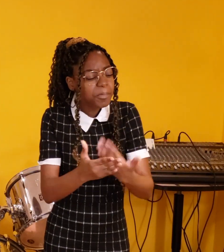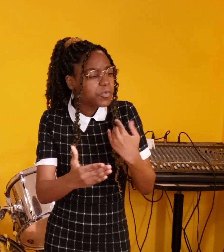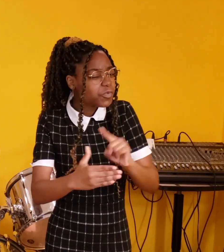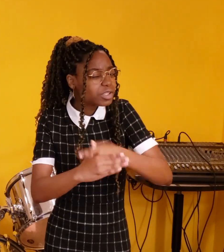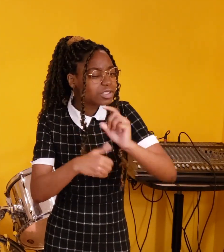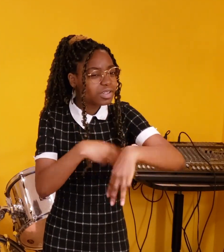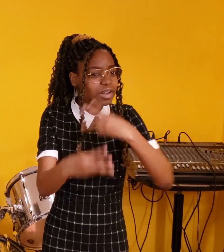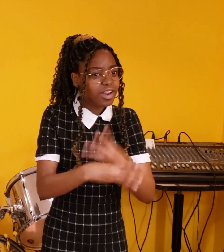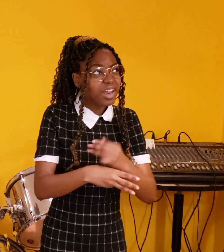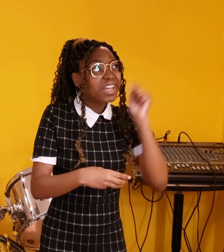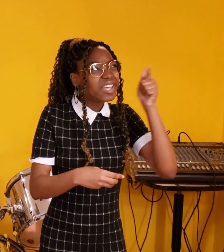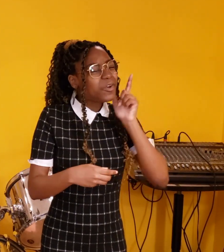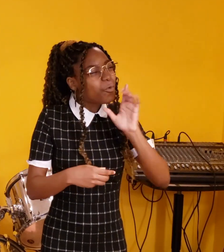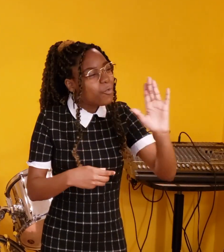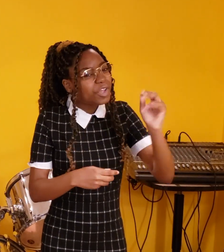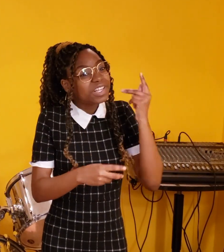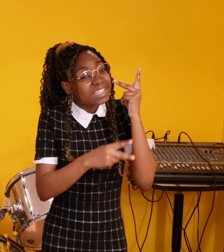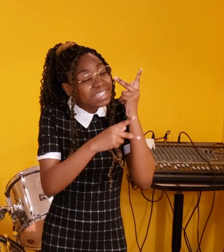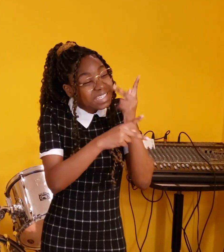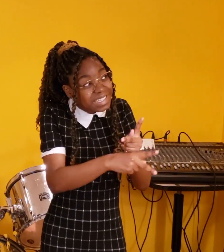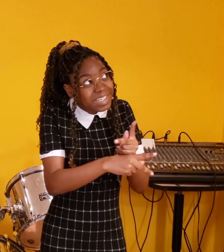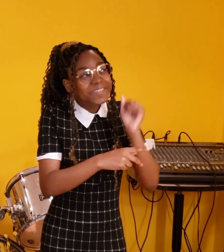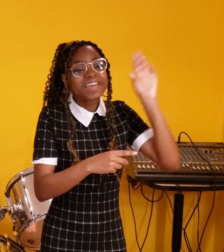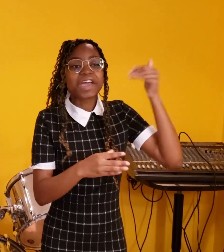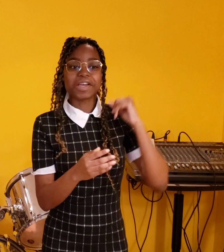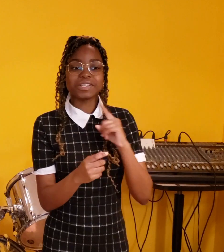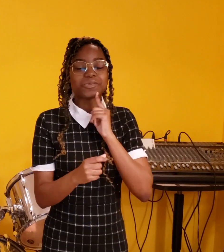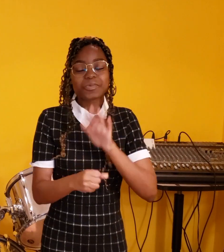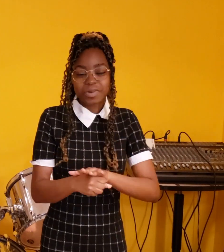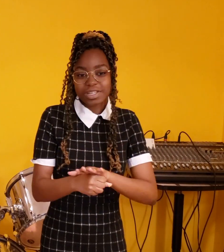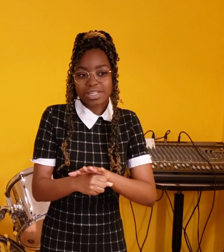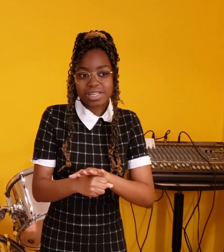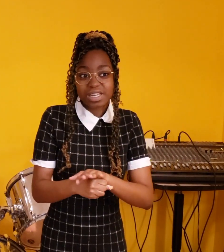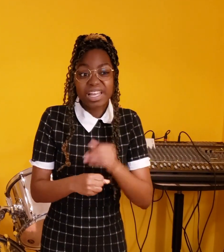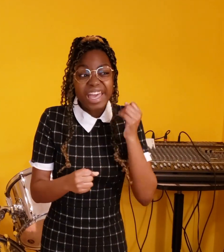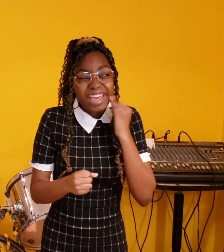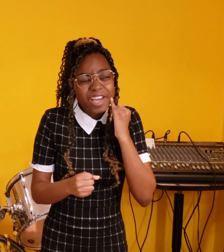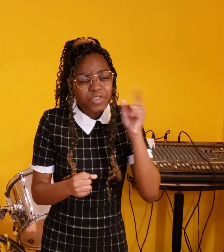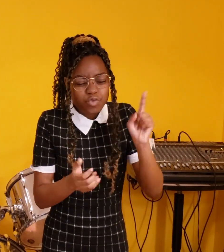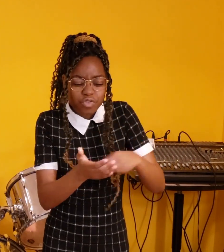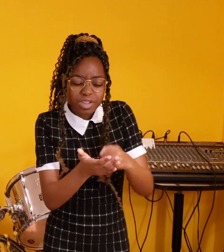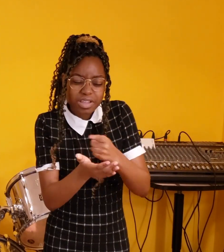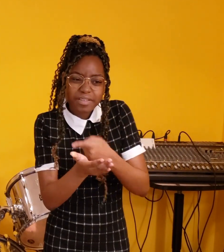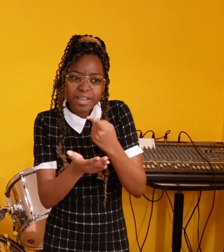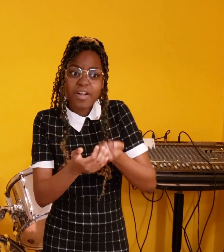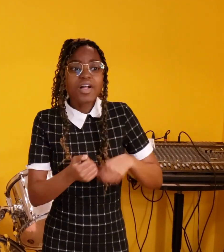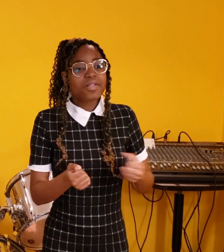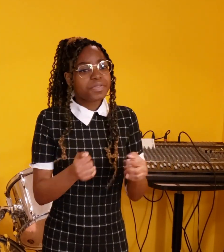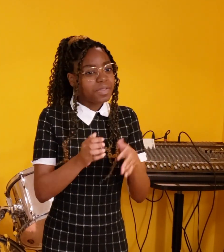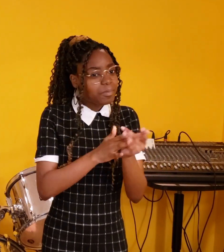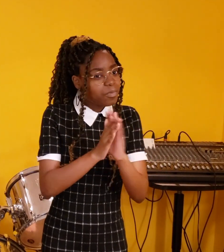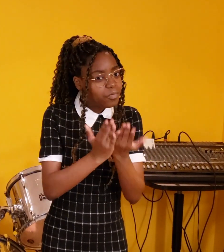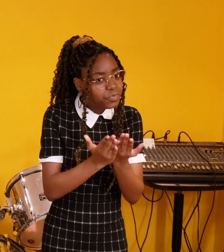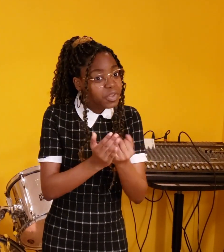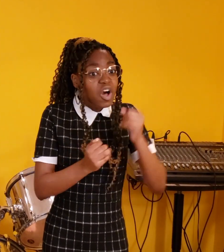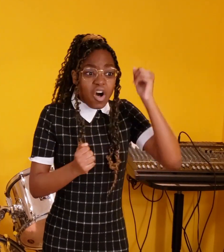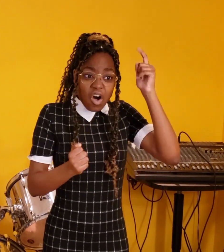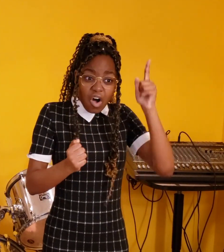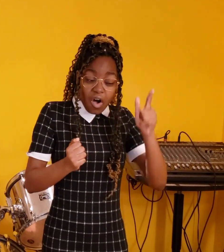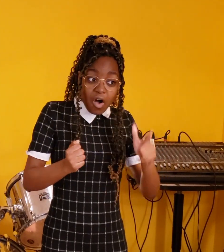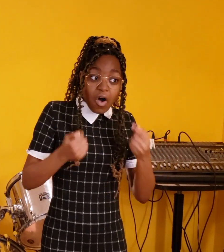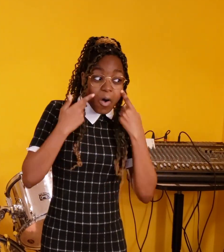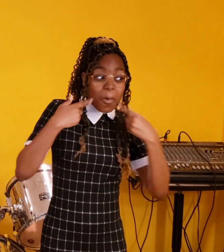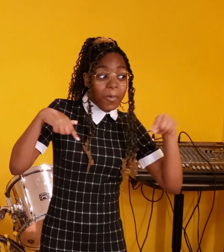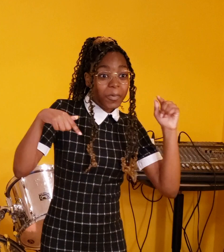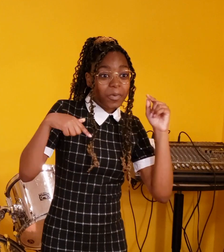the world from the time, from creation. When you look at the Bible, all the prophecies have been fulfilled